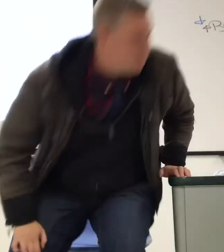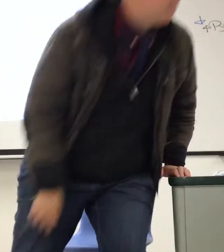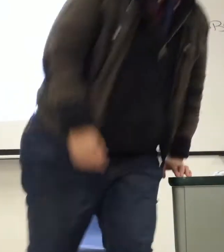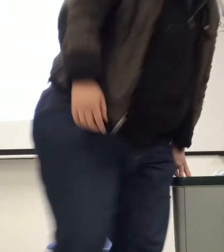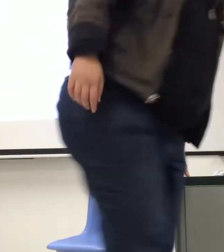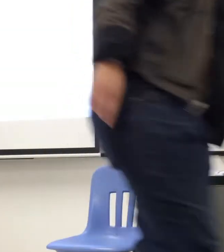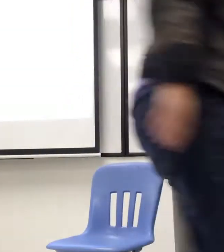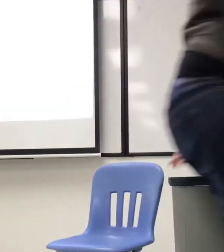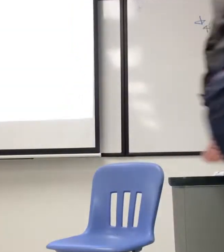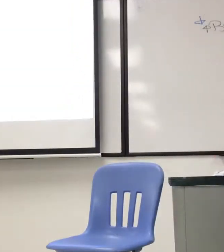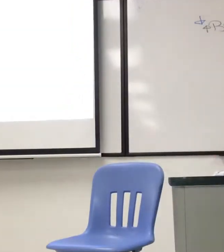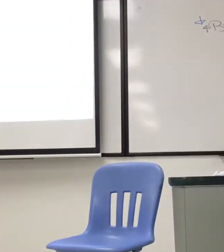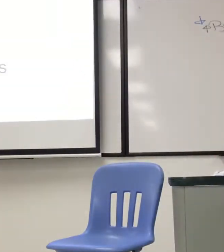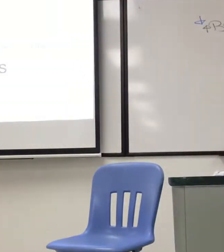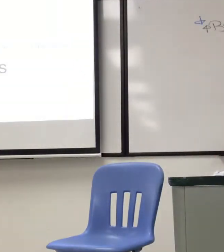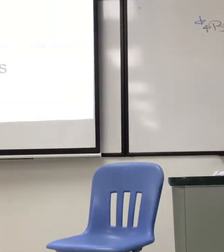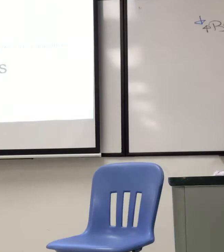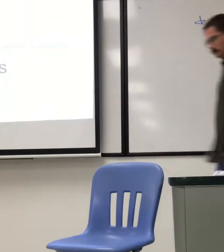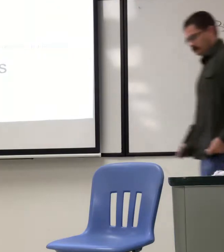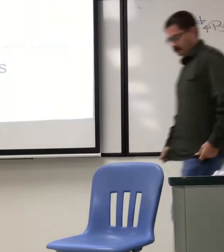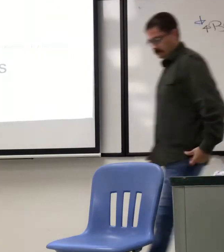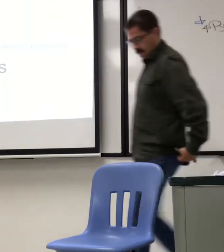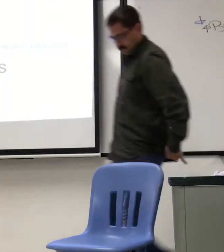I want to talk about a different